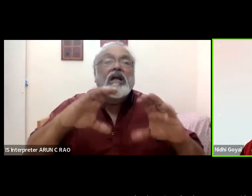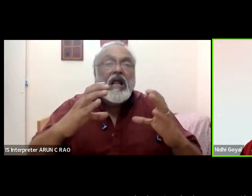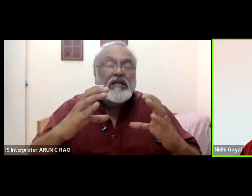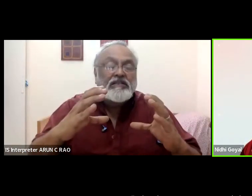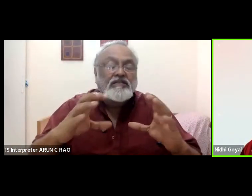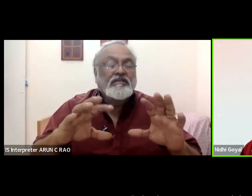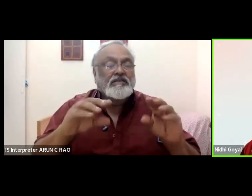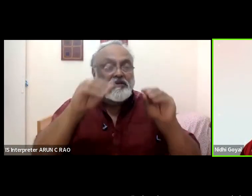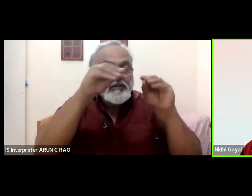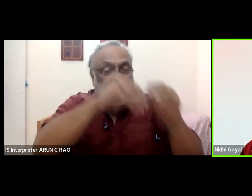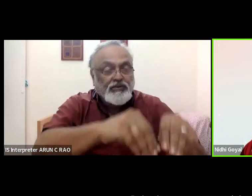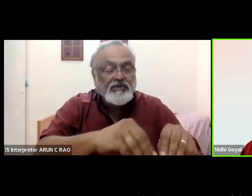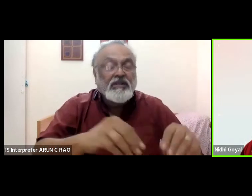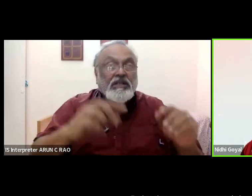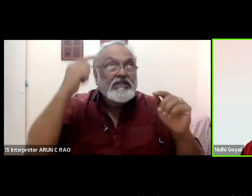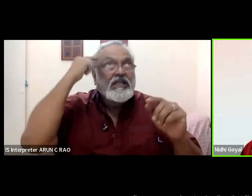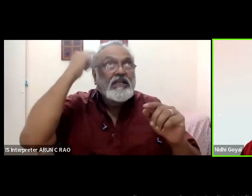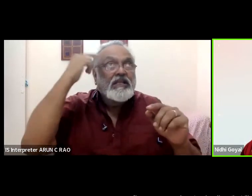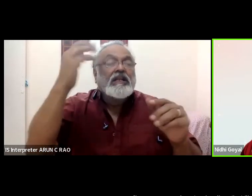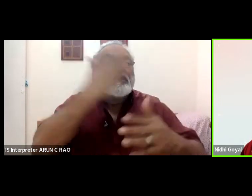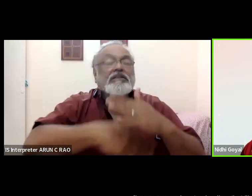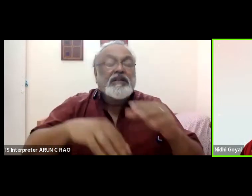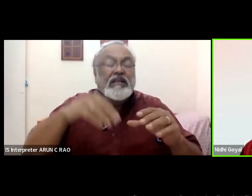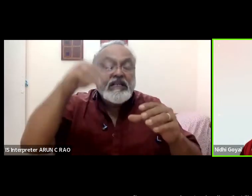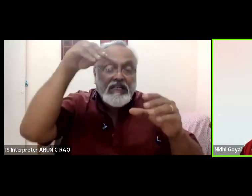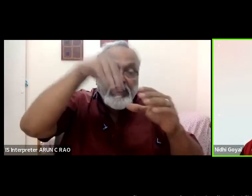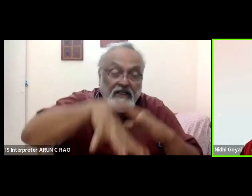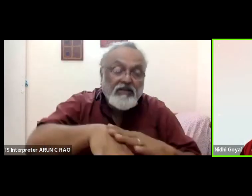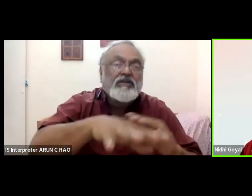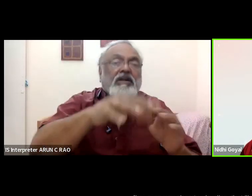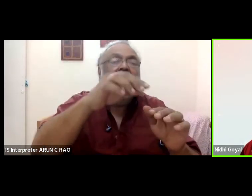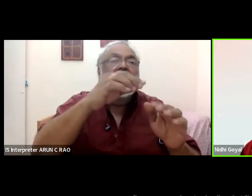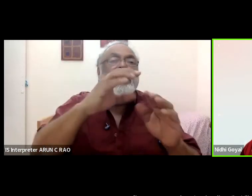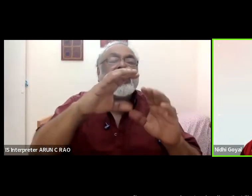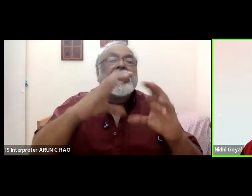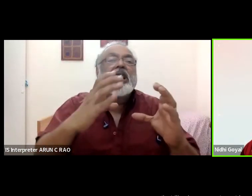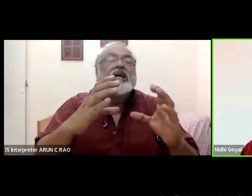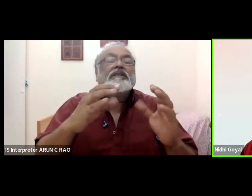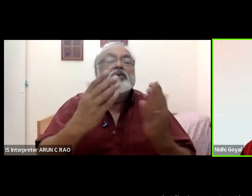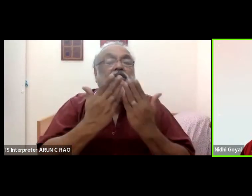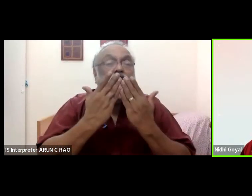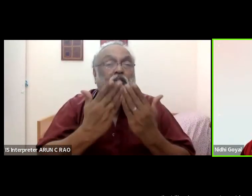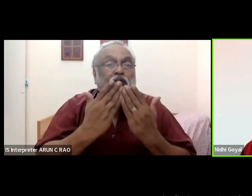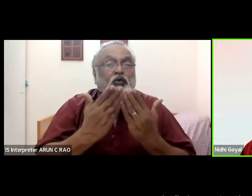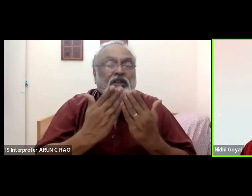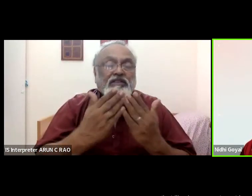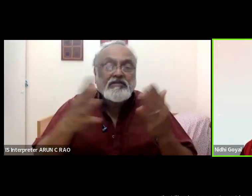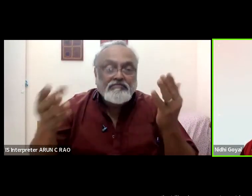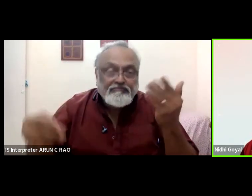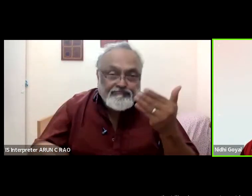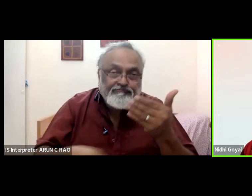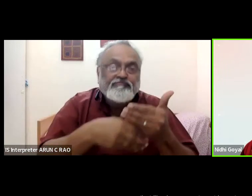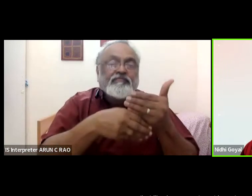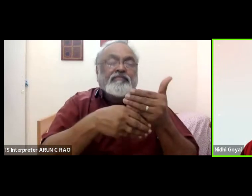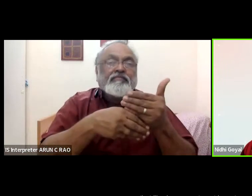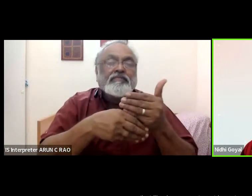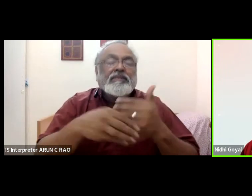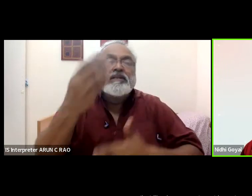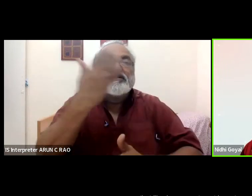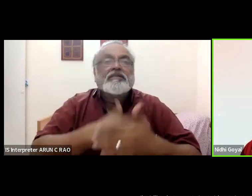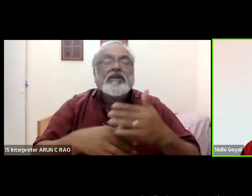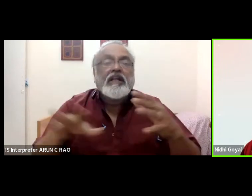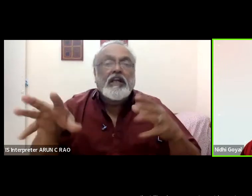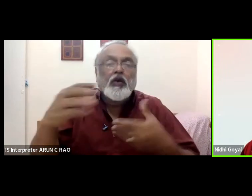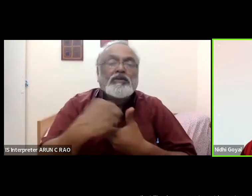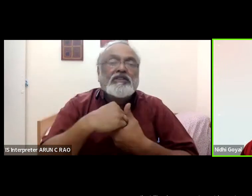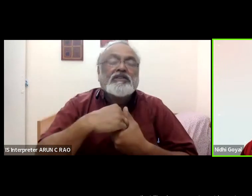visibilize disability, to put the disability issues at the table, and to ensure that a coherent, inclusive response